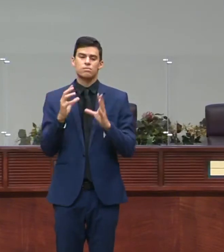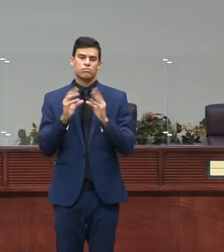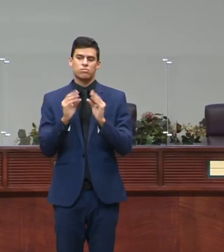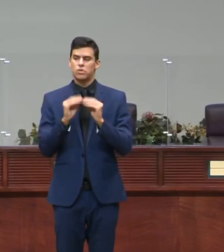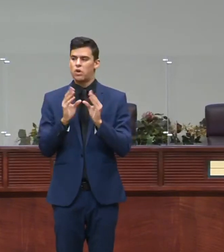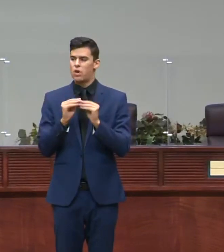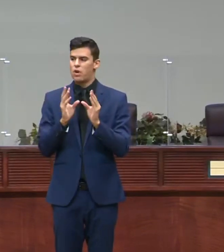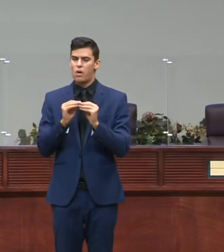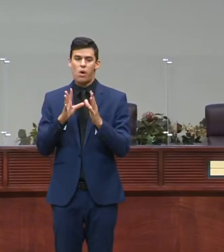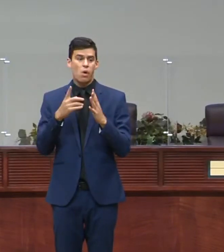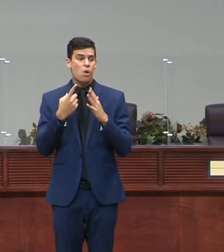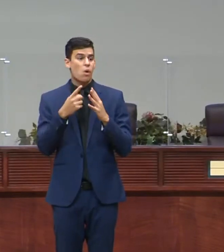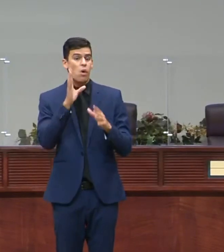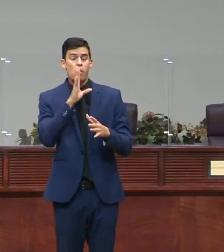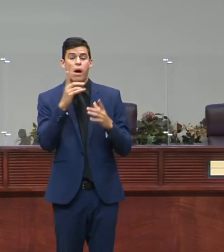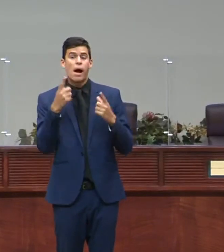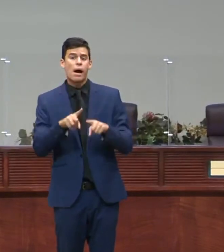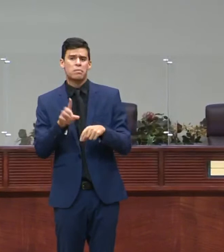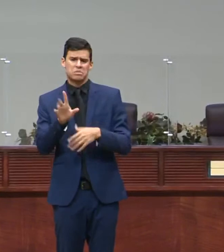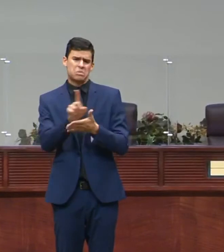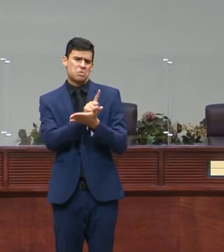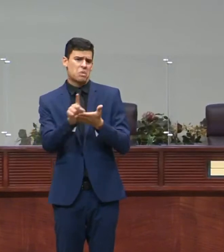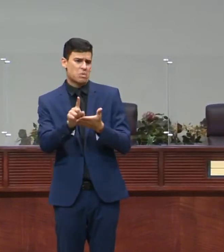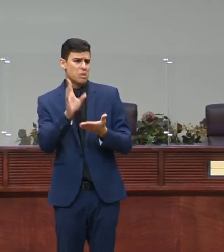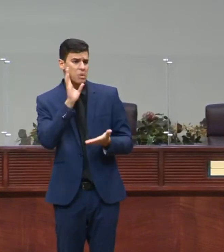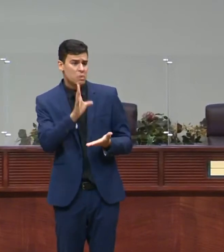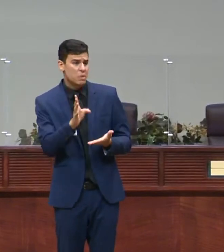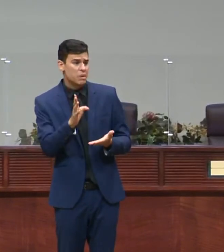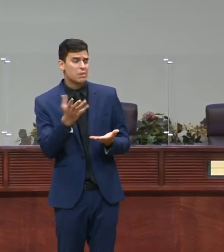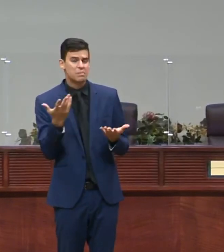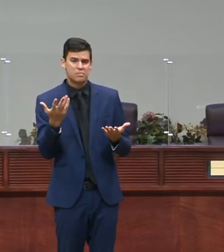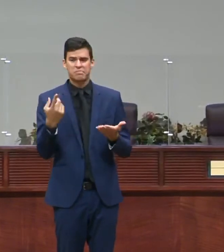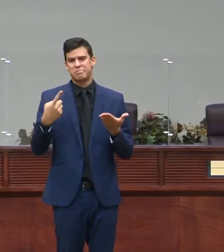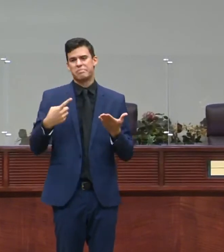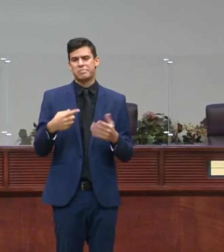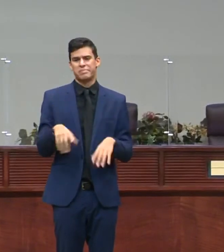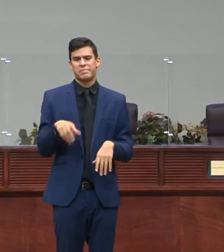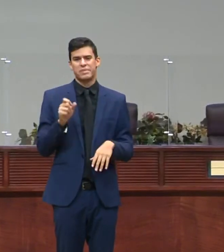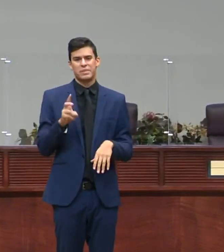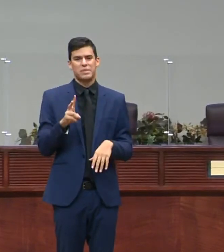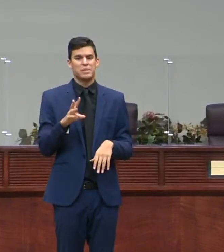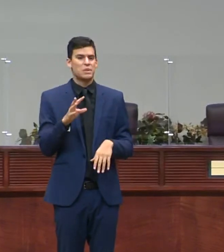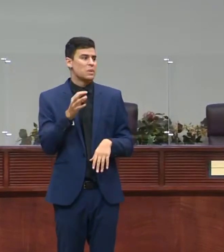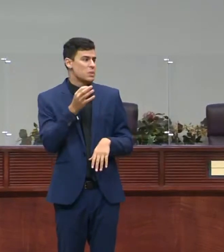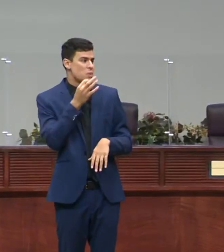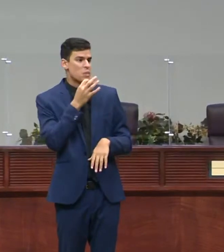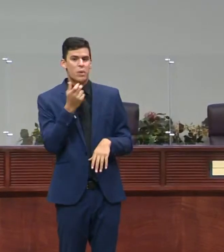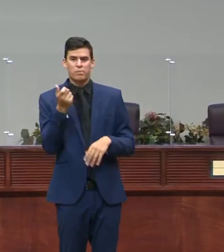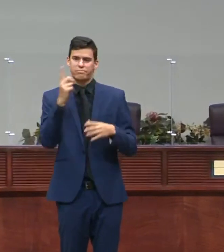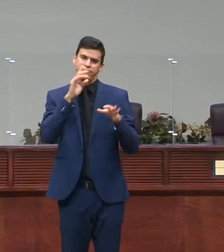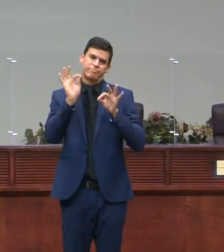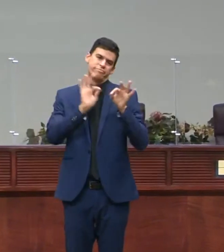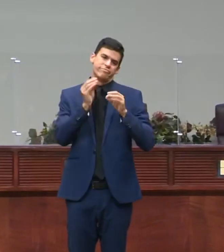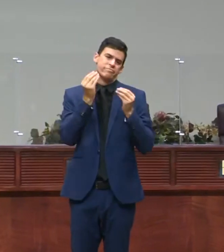will occur probably in a week or so we'll get back with you on the precise details of that.